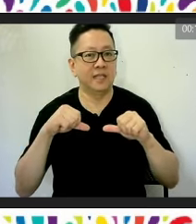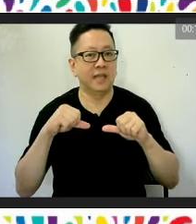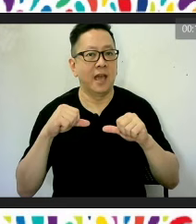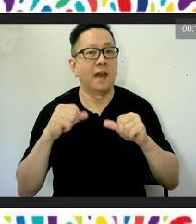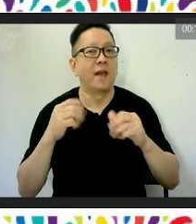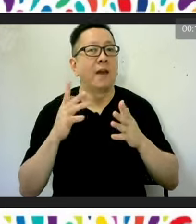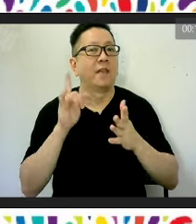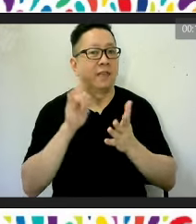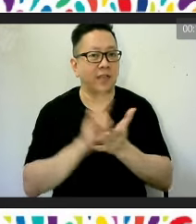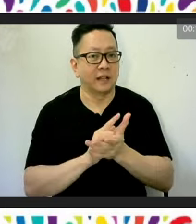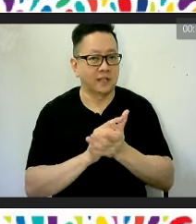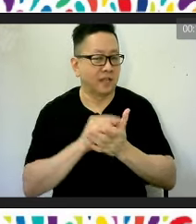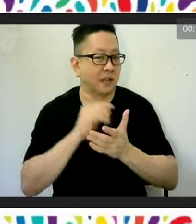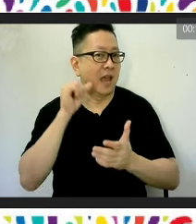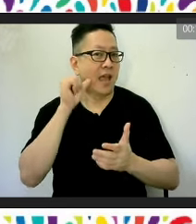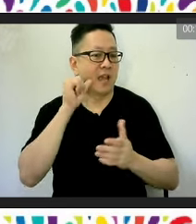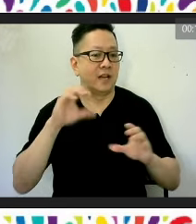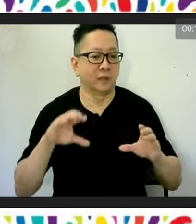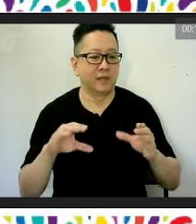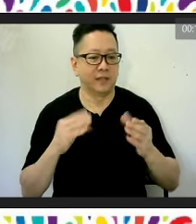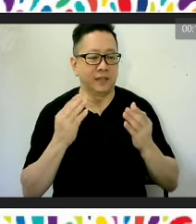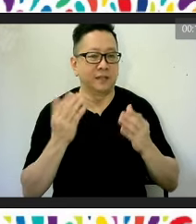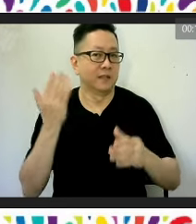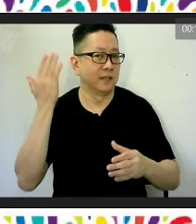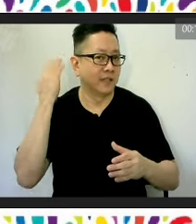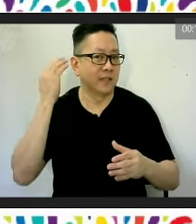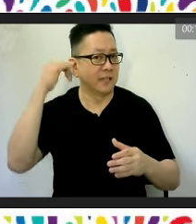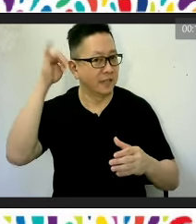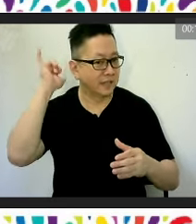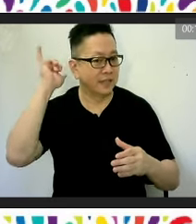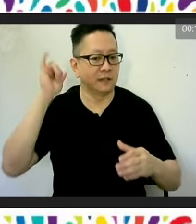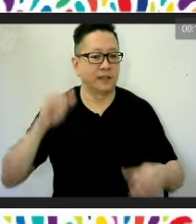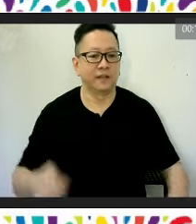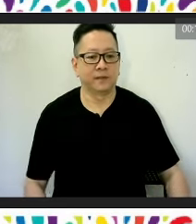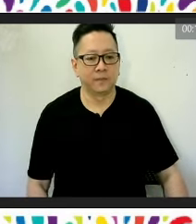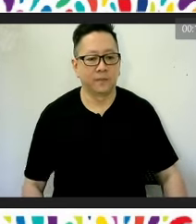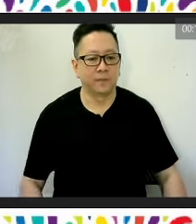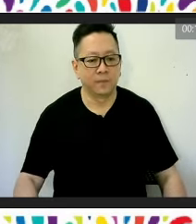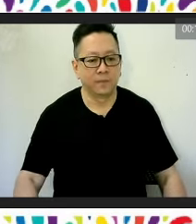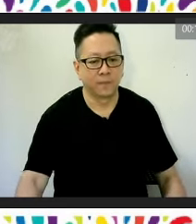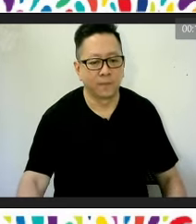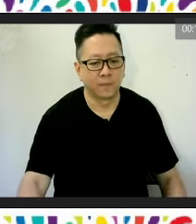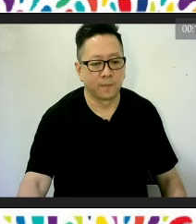activity that Anna did yesterday.